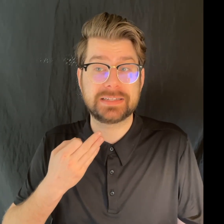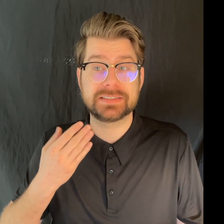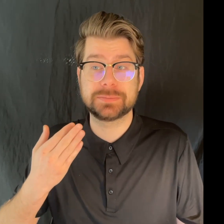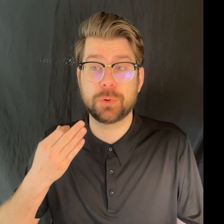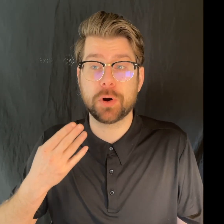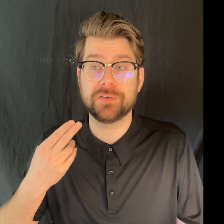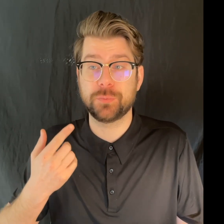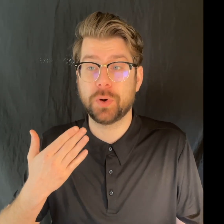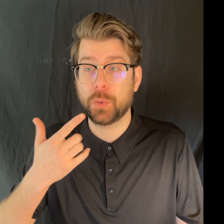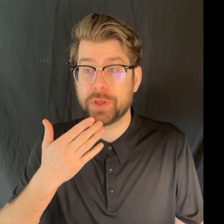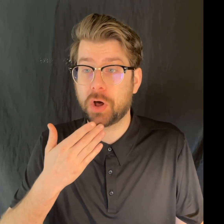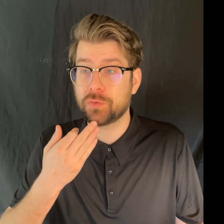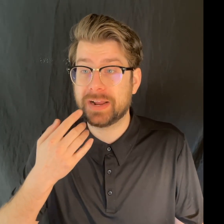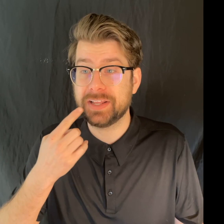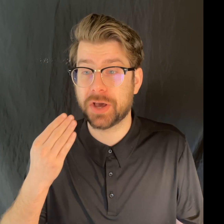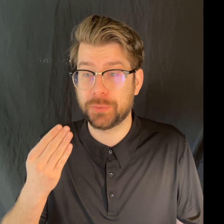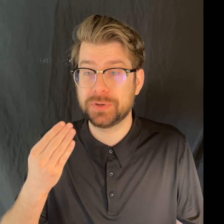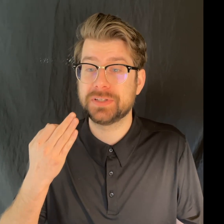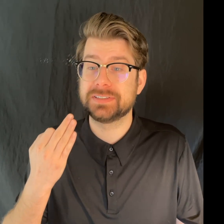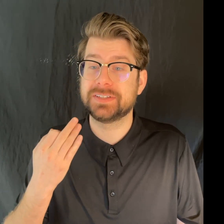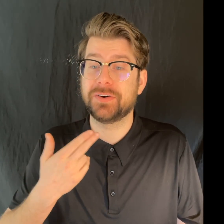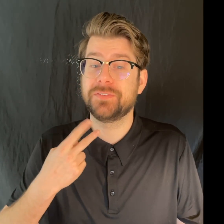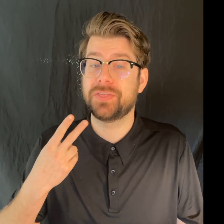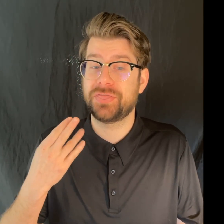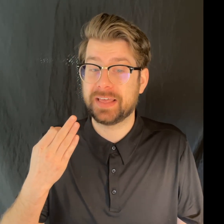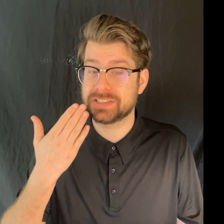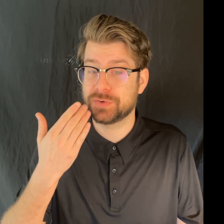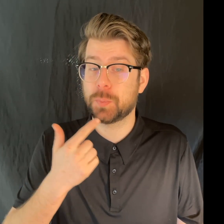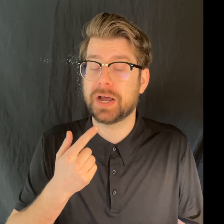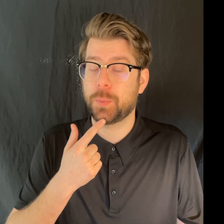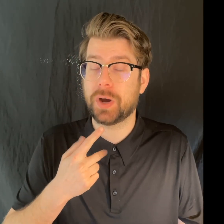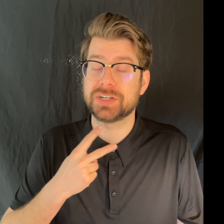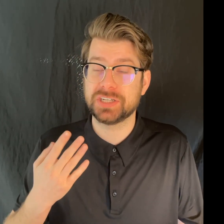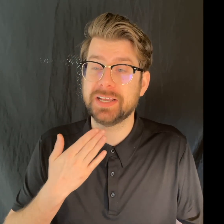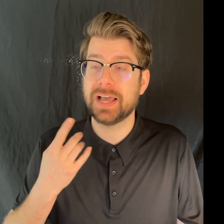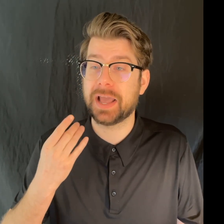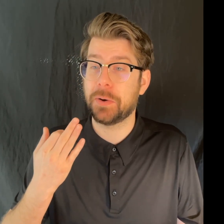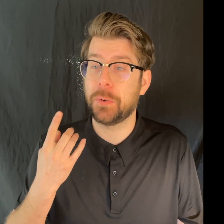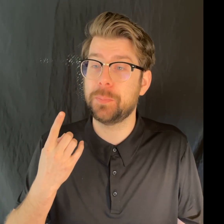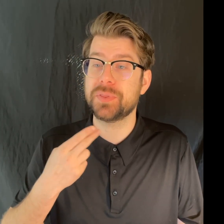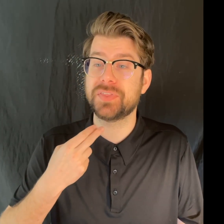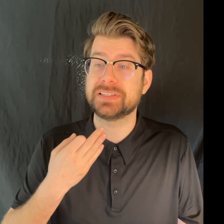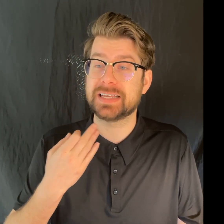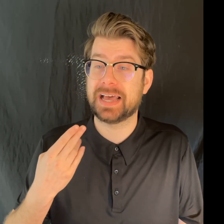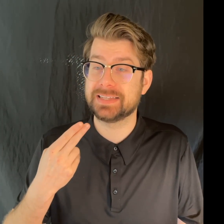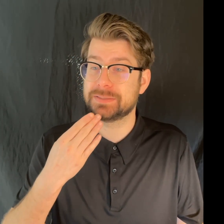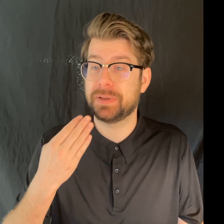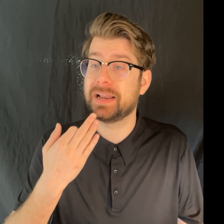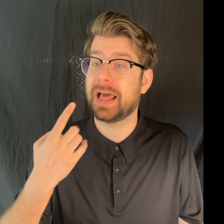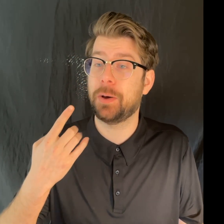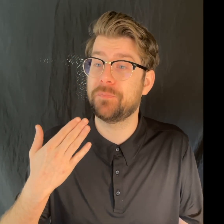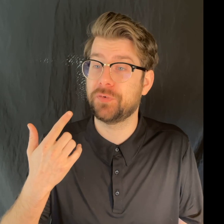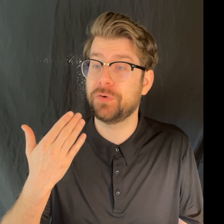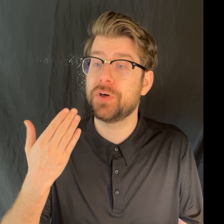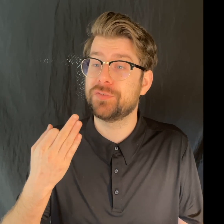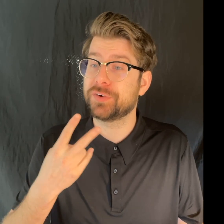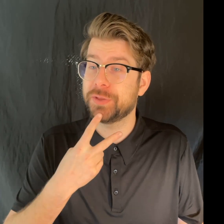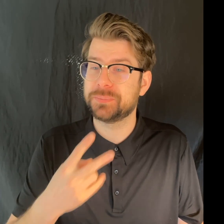practice more of what we already know. So thanks for watching. I hope this has been helpful for you.